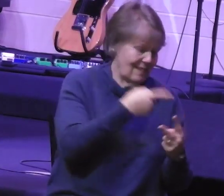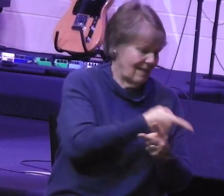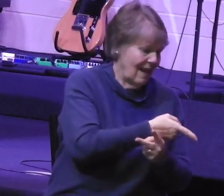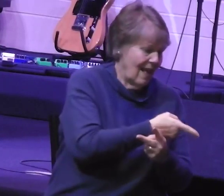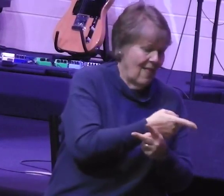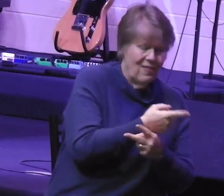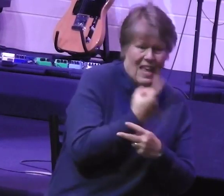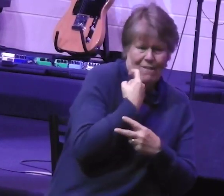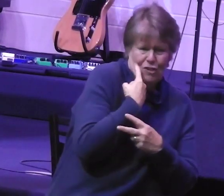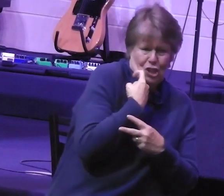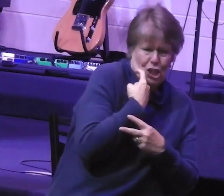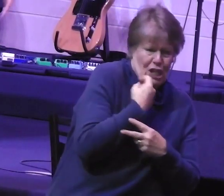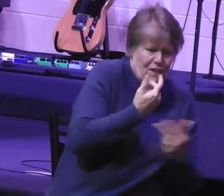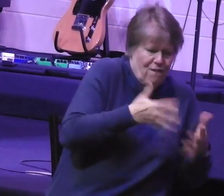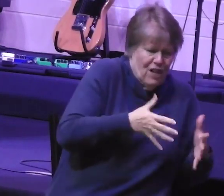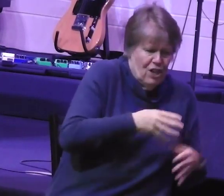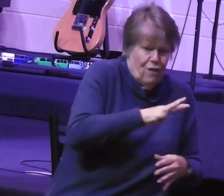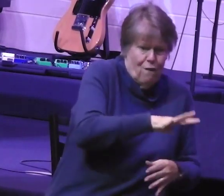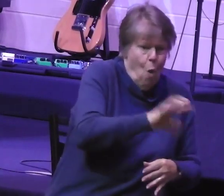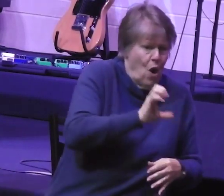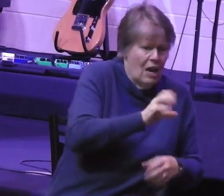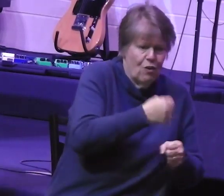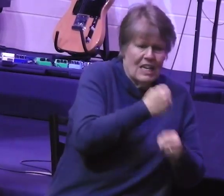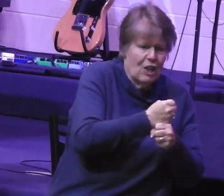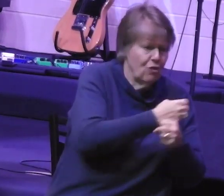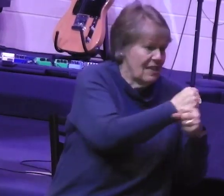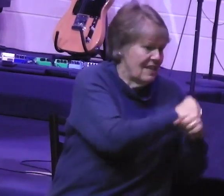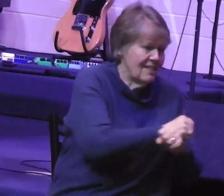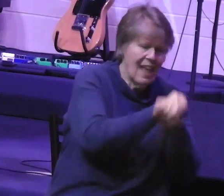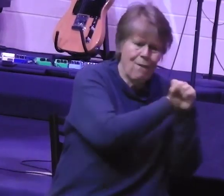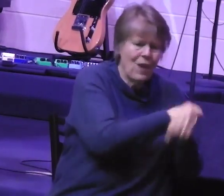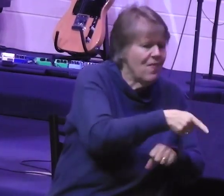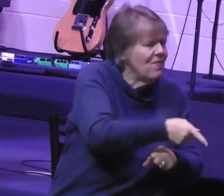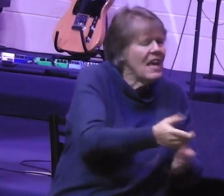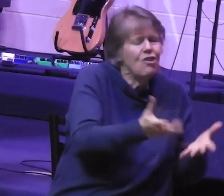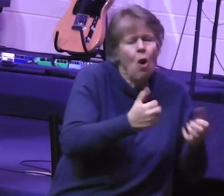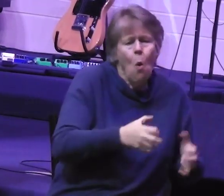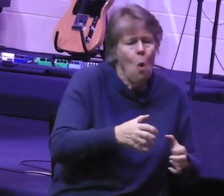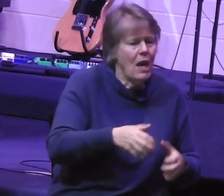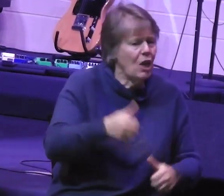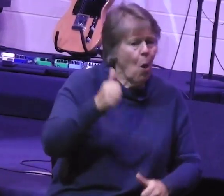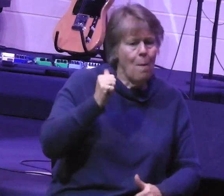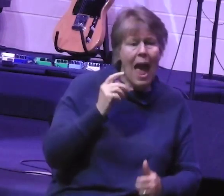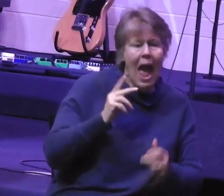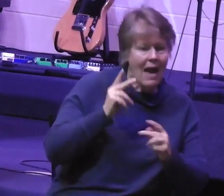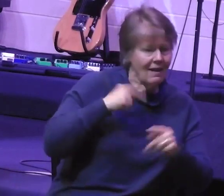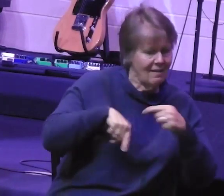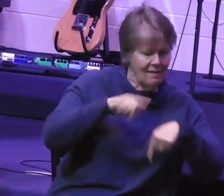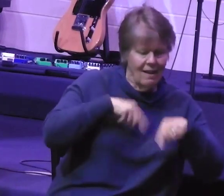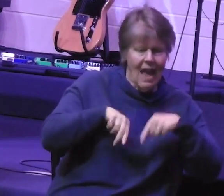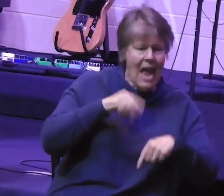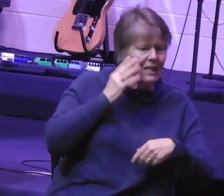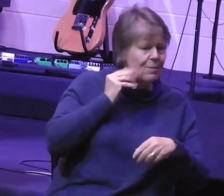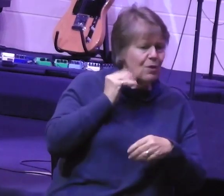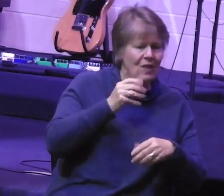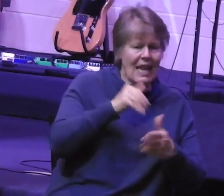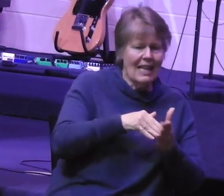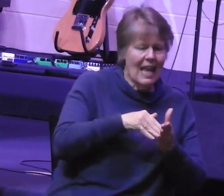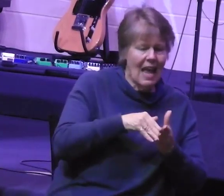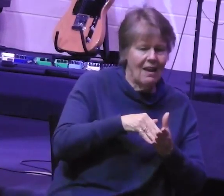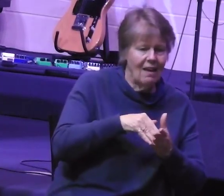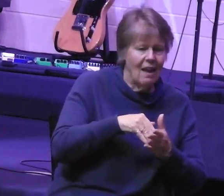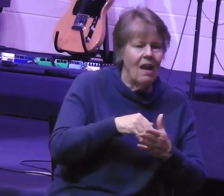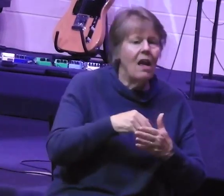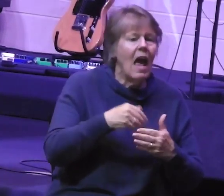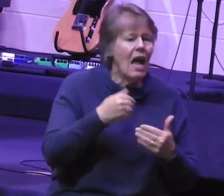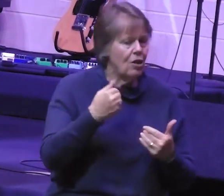slavery, and they don't want to go back. And as we as a church have been following this journey, and we've had our own experience, it's like, you know what? I've been enslaved